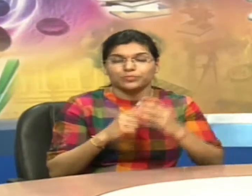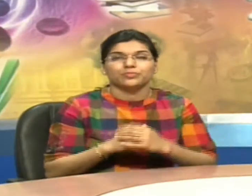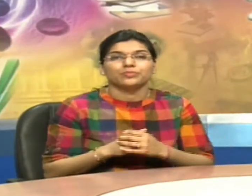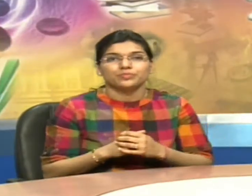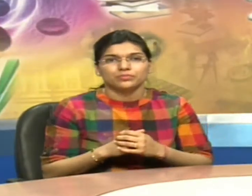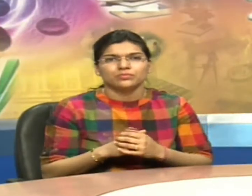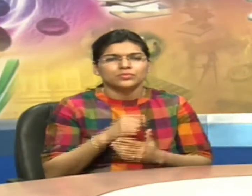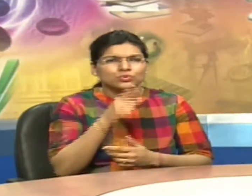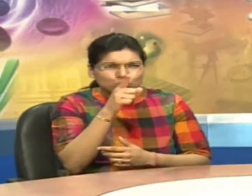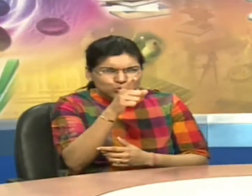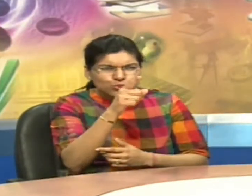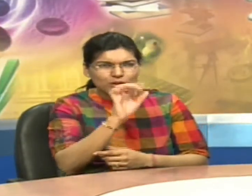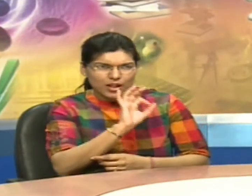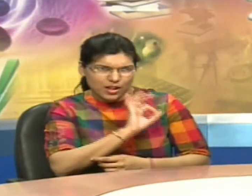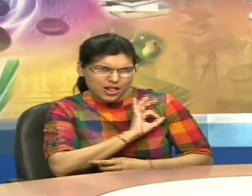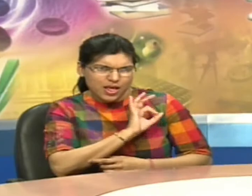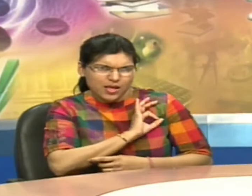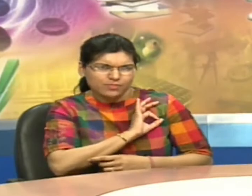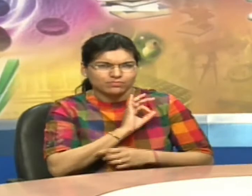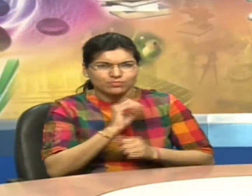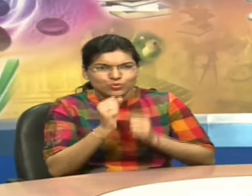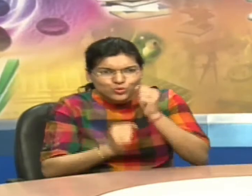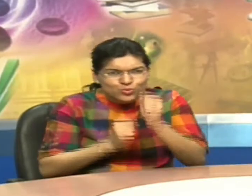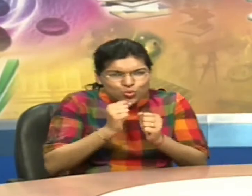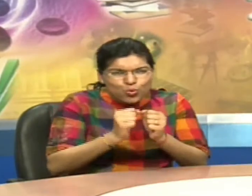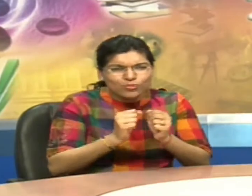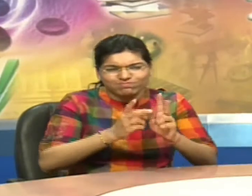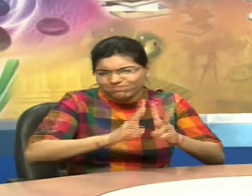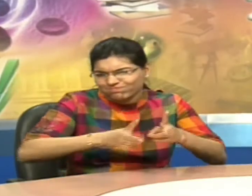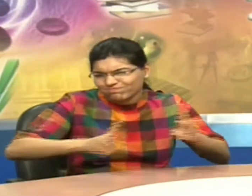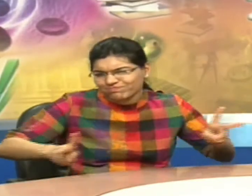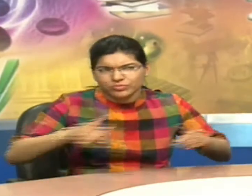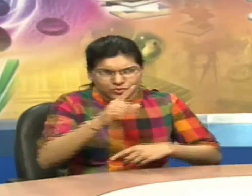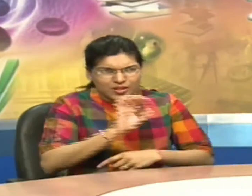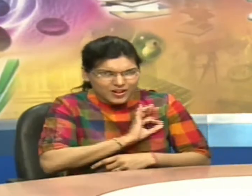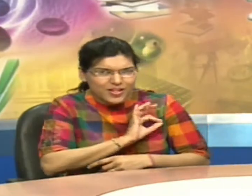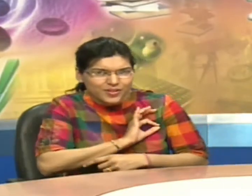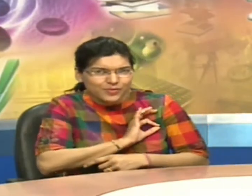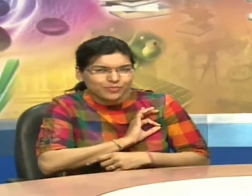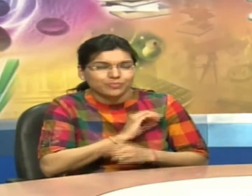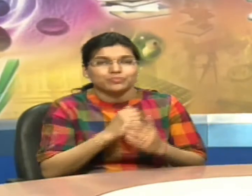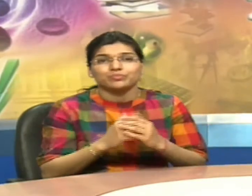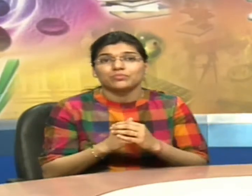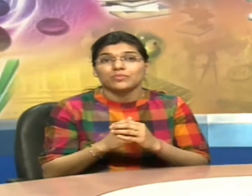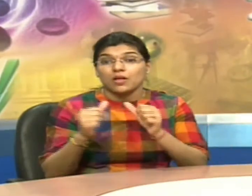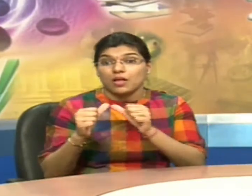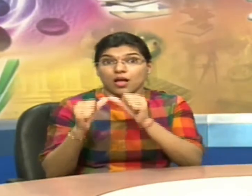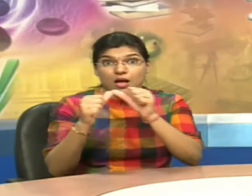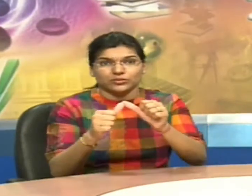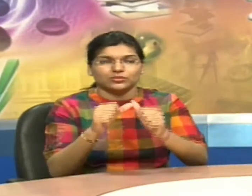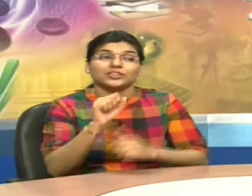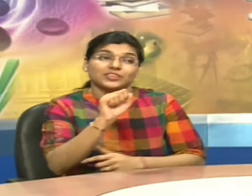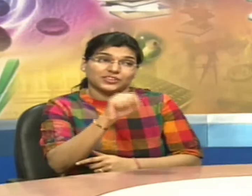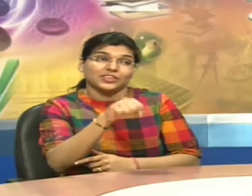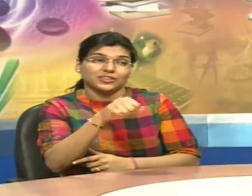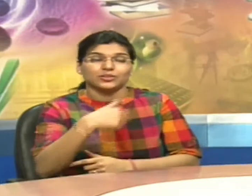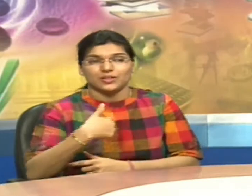Fourth, do you like sports? Different kind of sports? The answer would